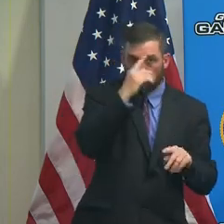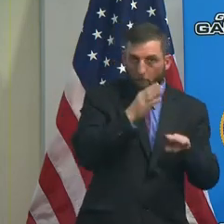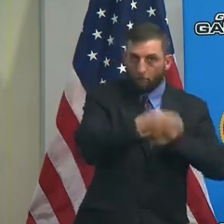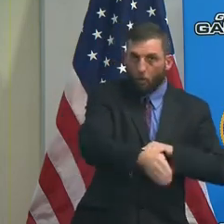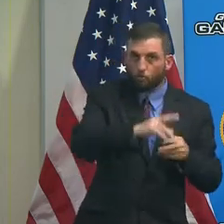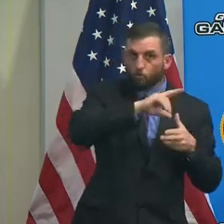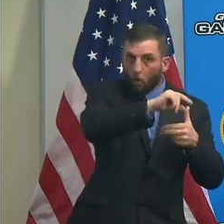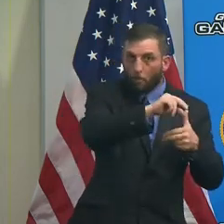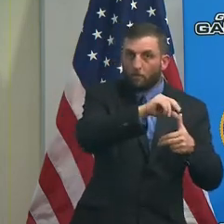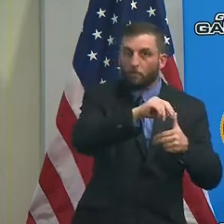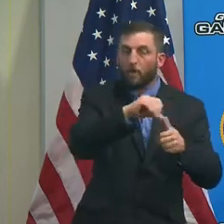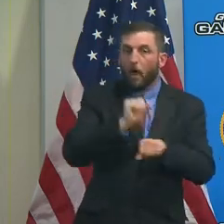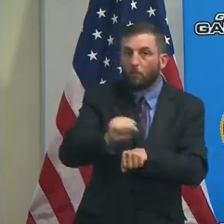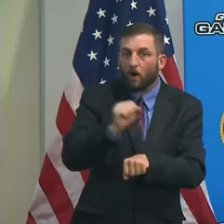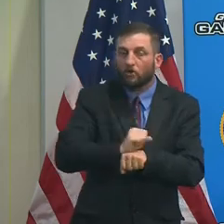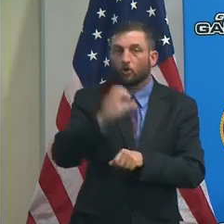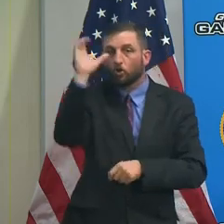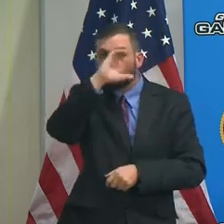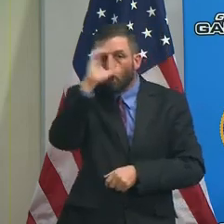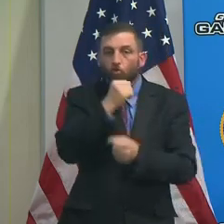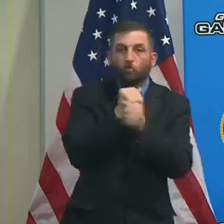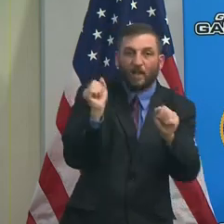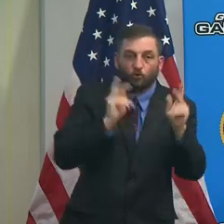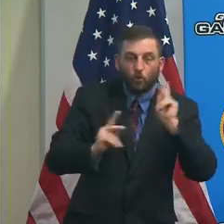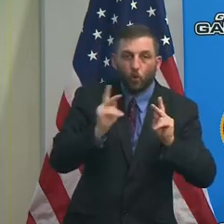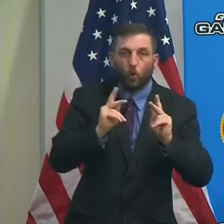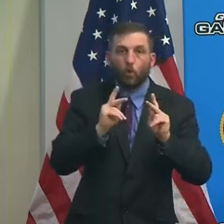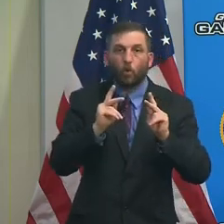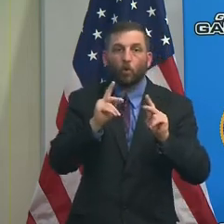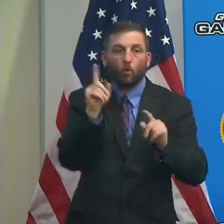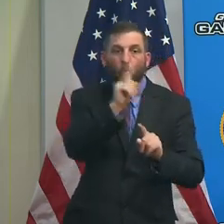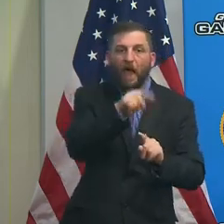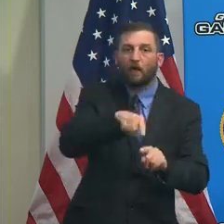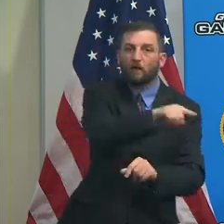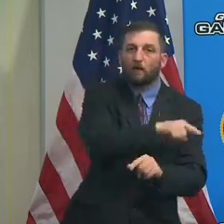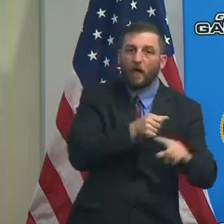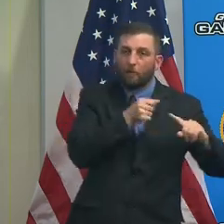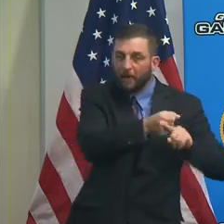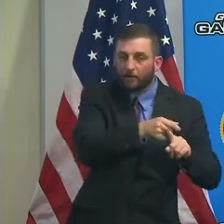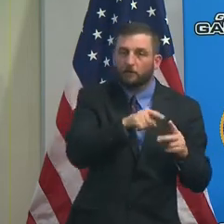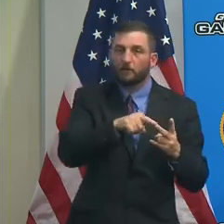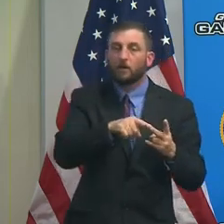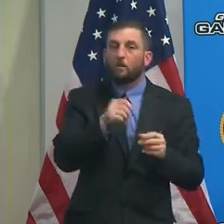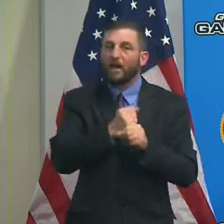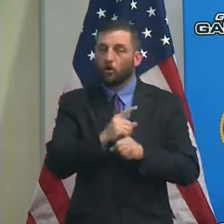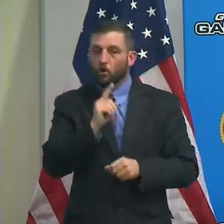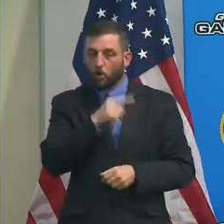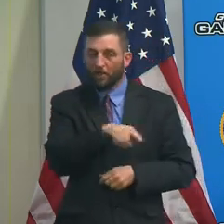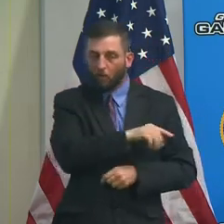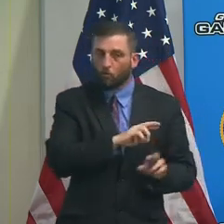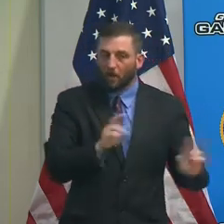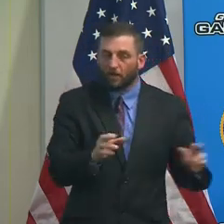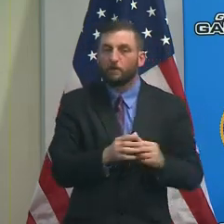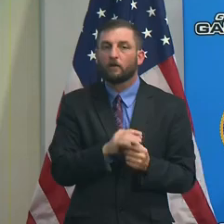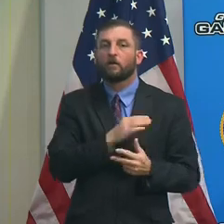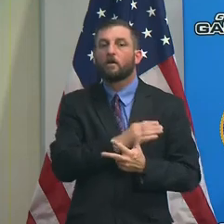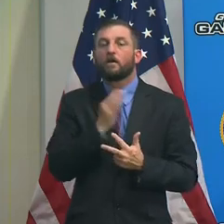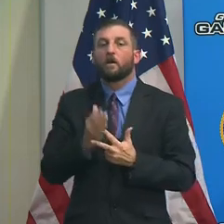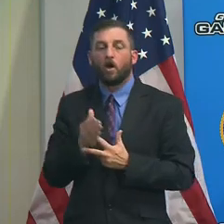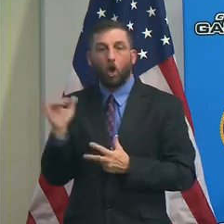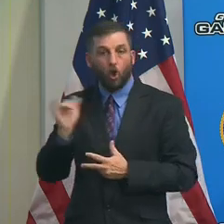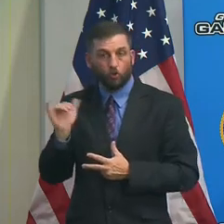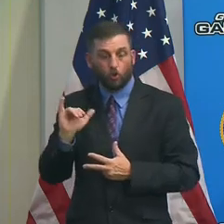moving in our search and rescue assets across the parishes that could be impacted, ensuring that they're set and ready to go. We have